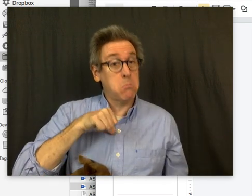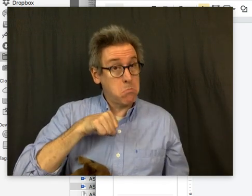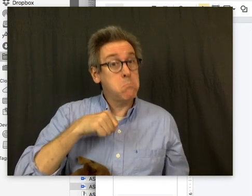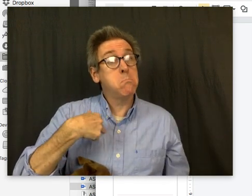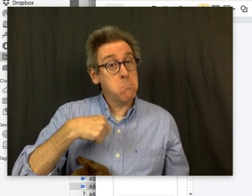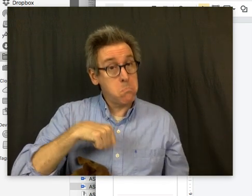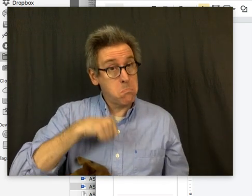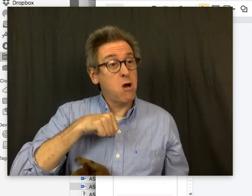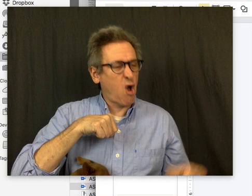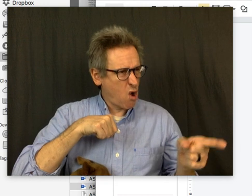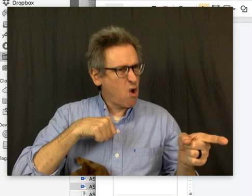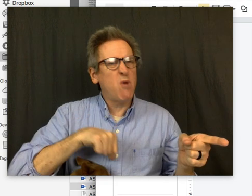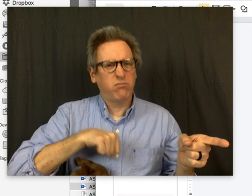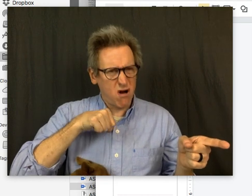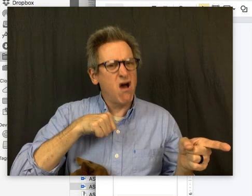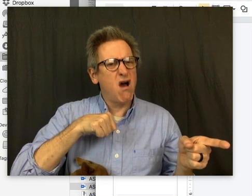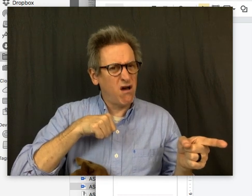positive